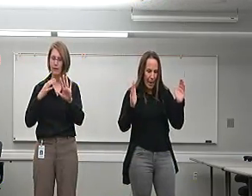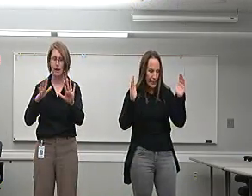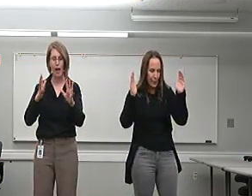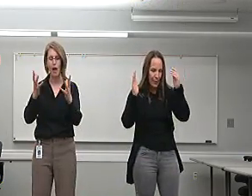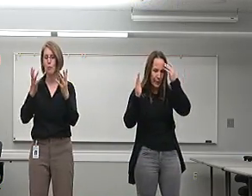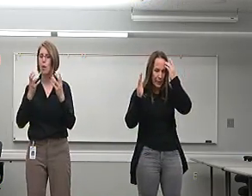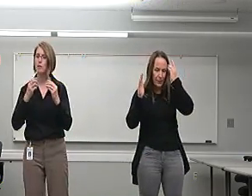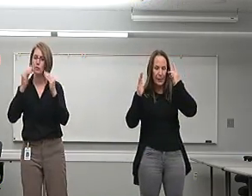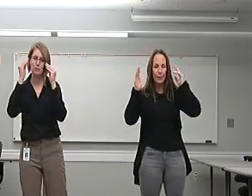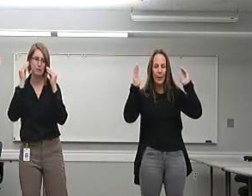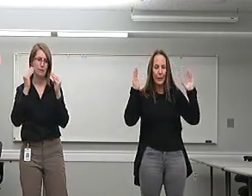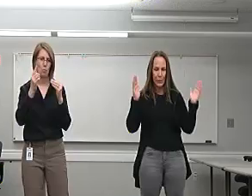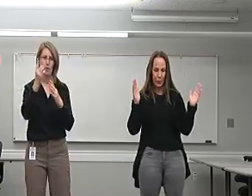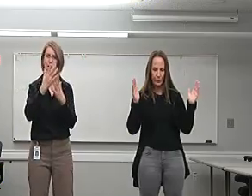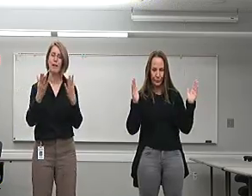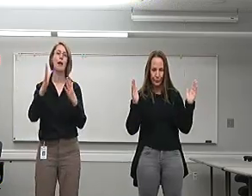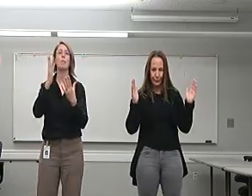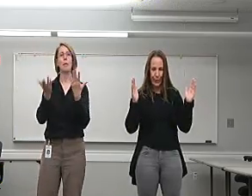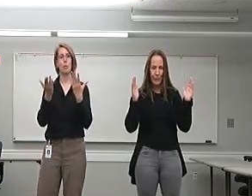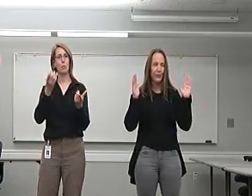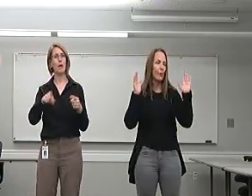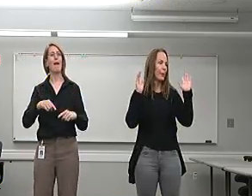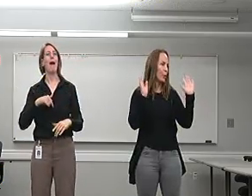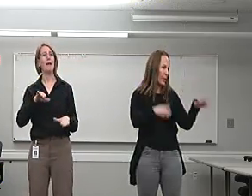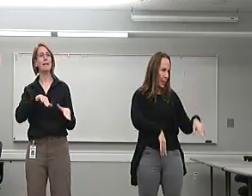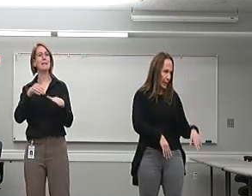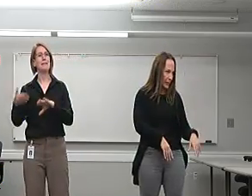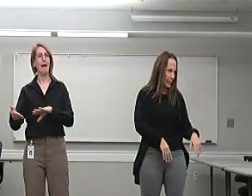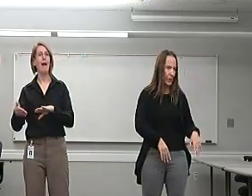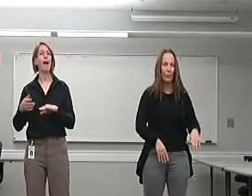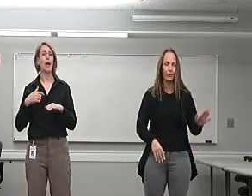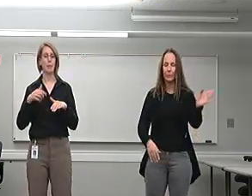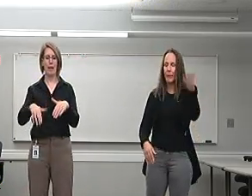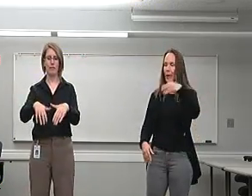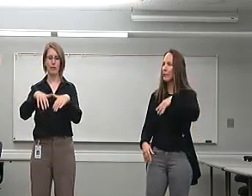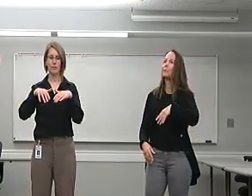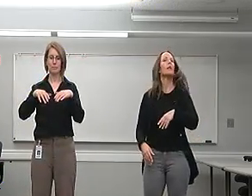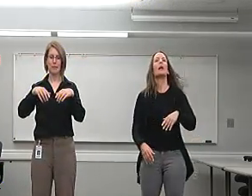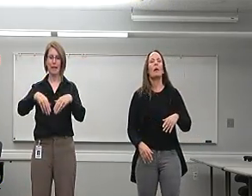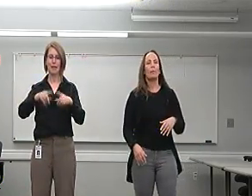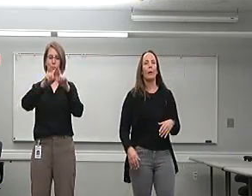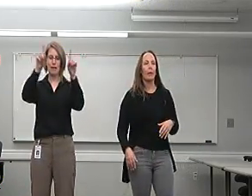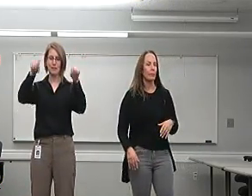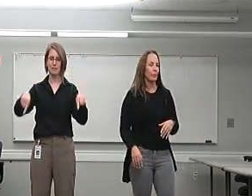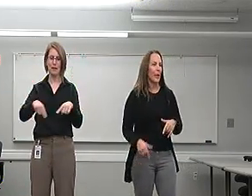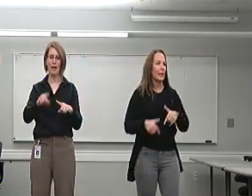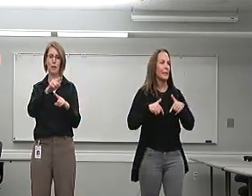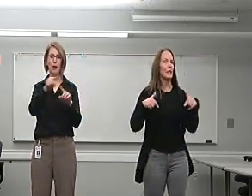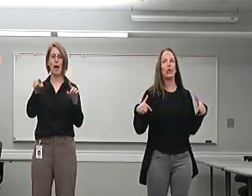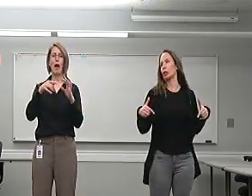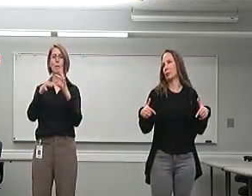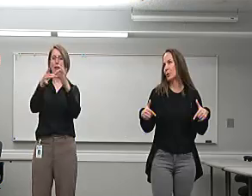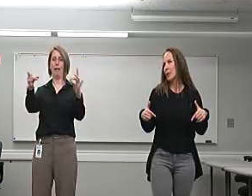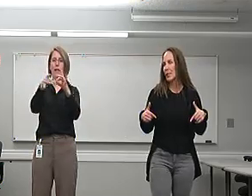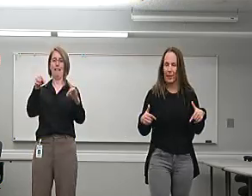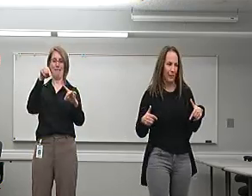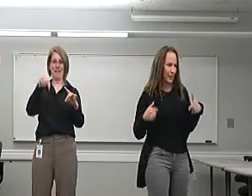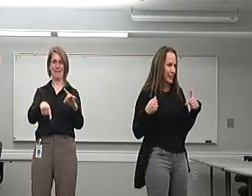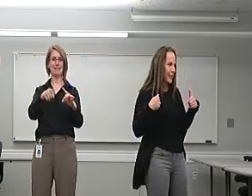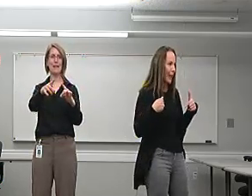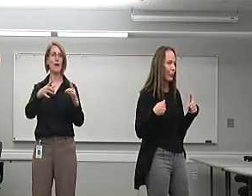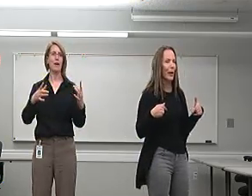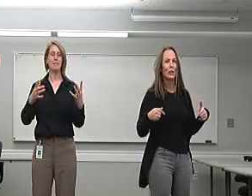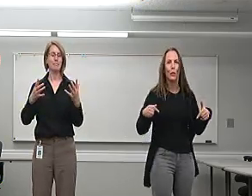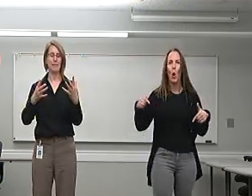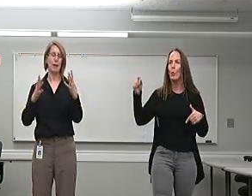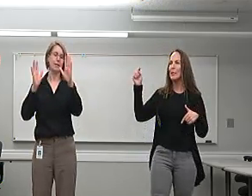on my headstone. Except for I'm being cremated, so don't bother. But make a t-shirt or something. This is like Rachel Coleman